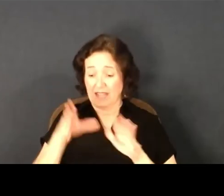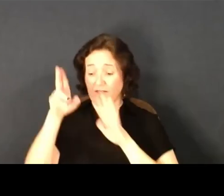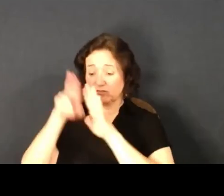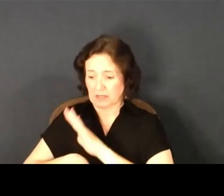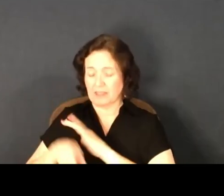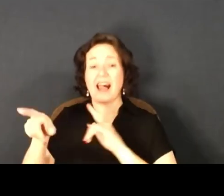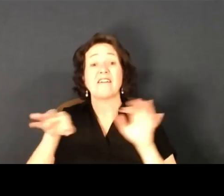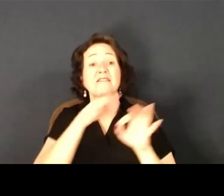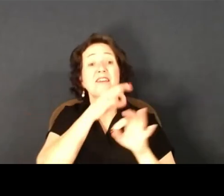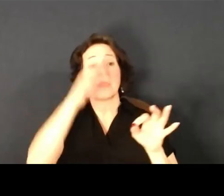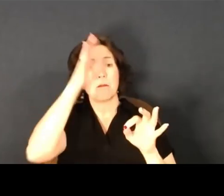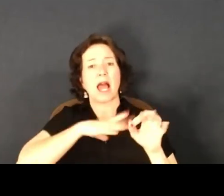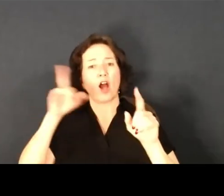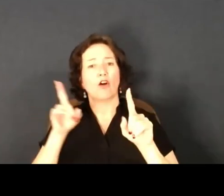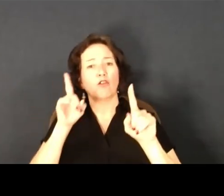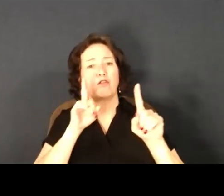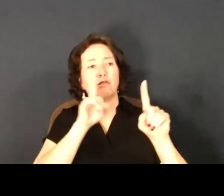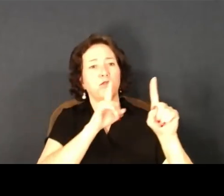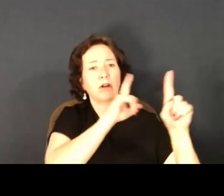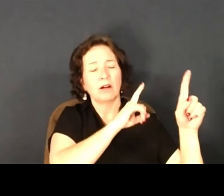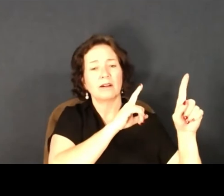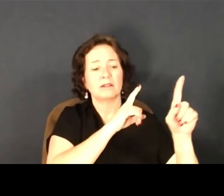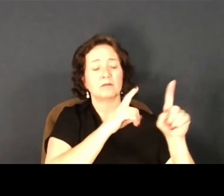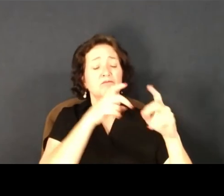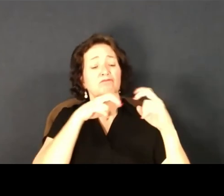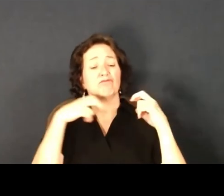them. And they sat down to supper.